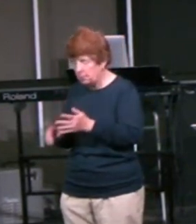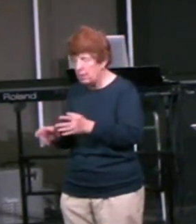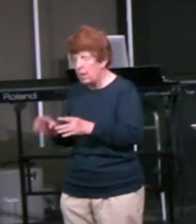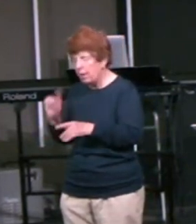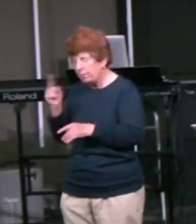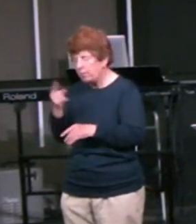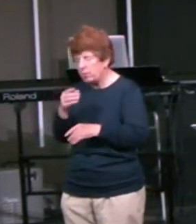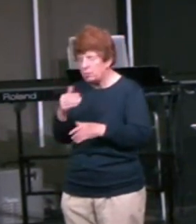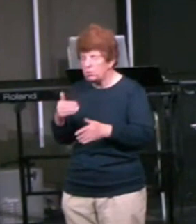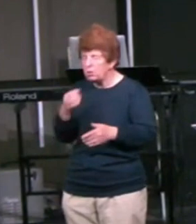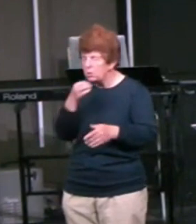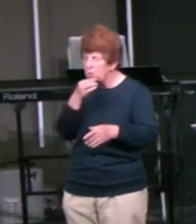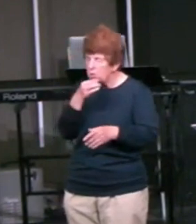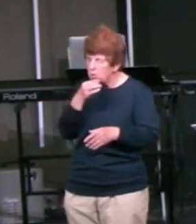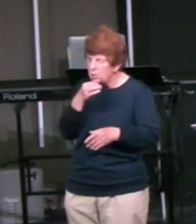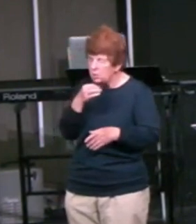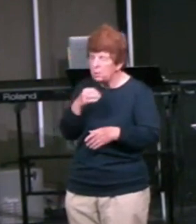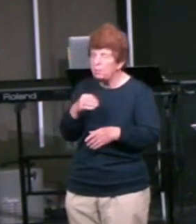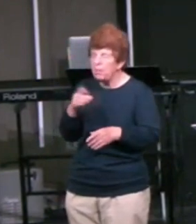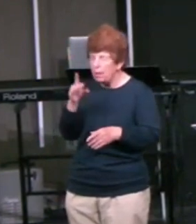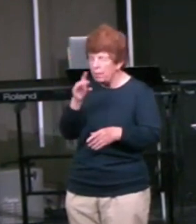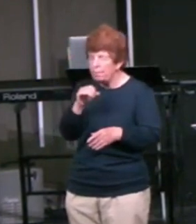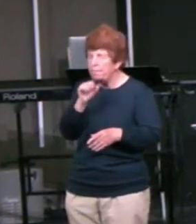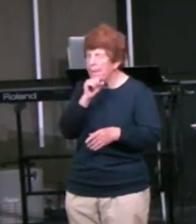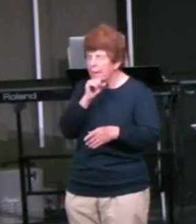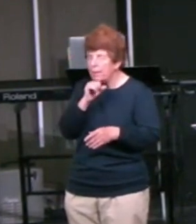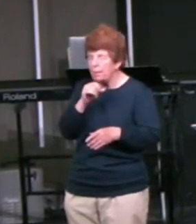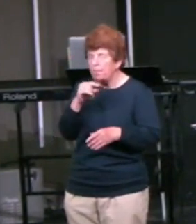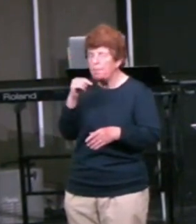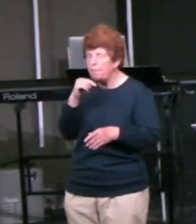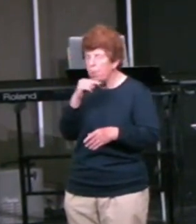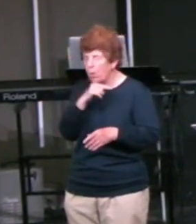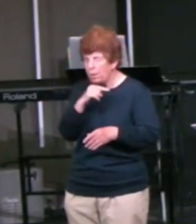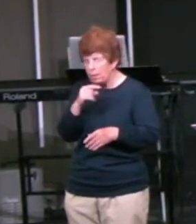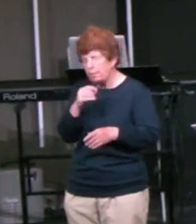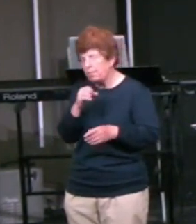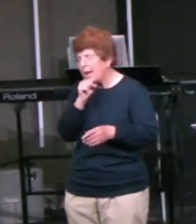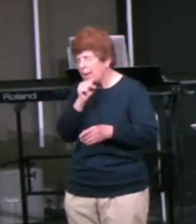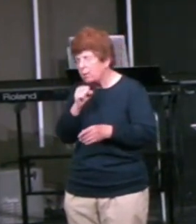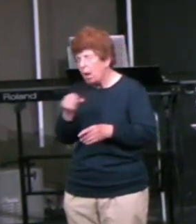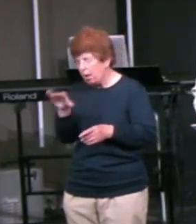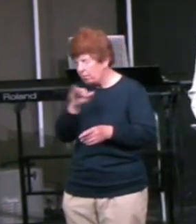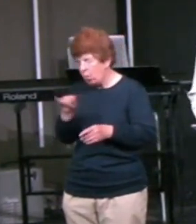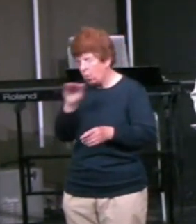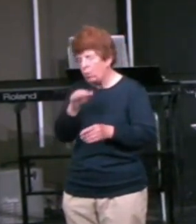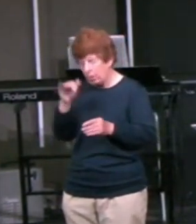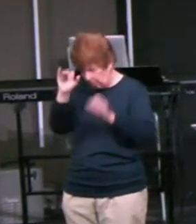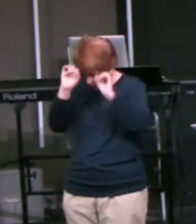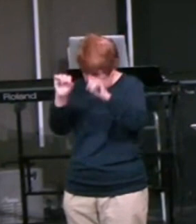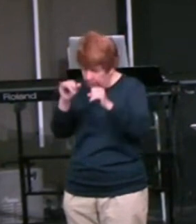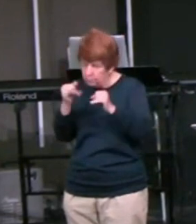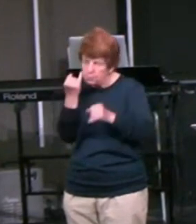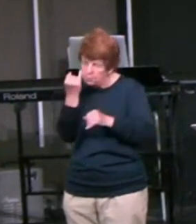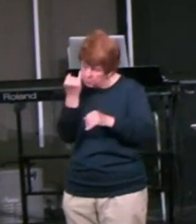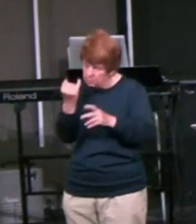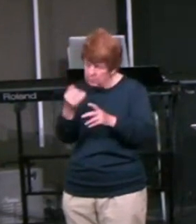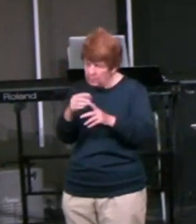firstborn males of your flocks and herds. Doing this will teach you always to fear the Lord your